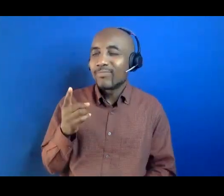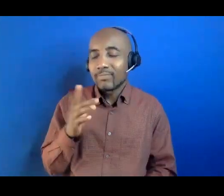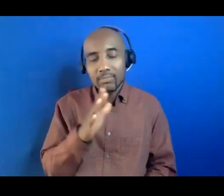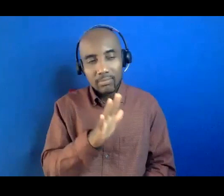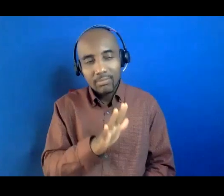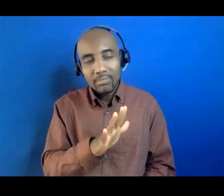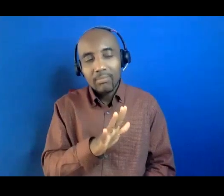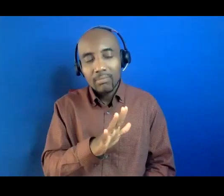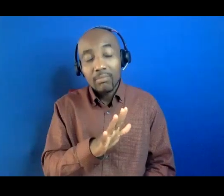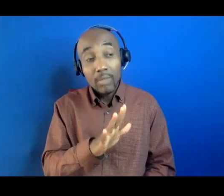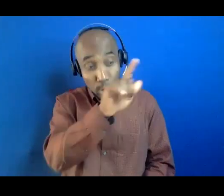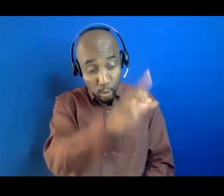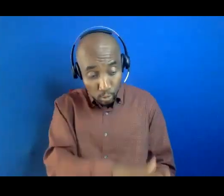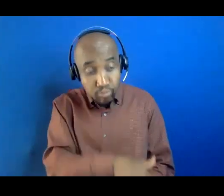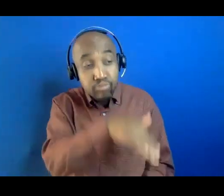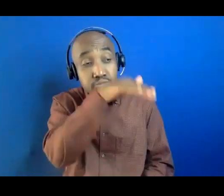I've known you your whole life.